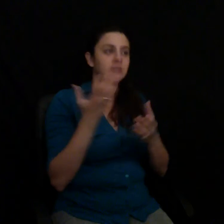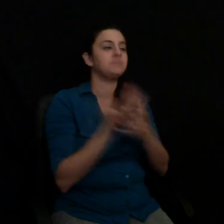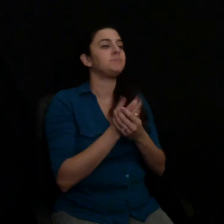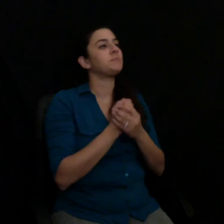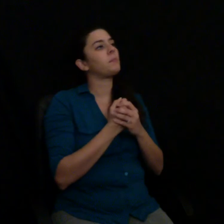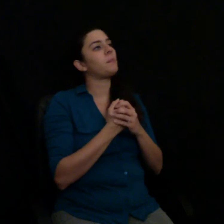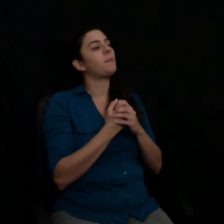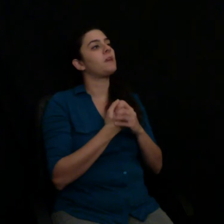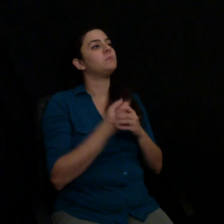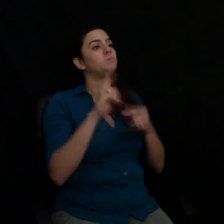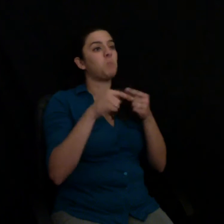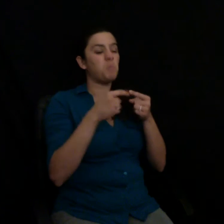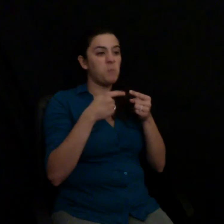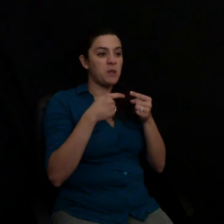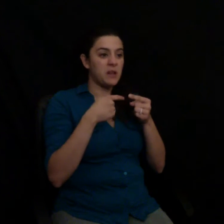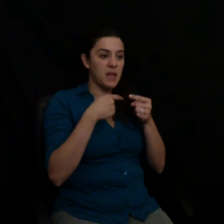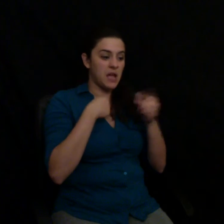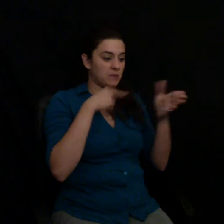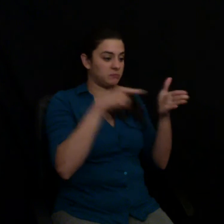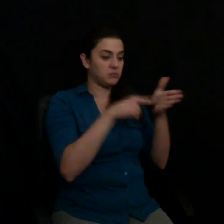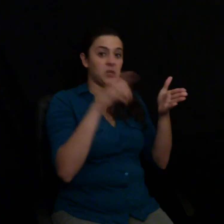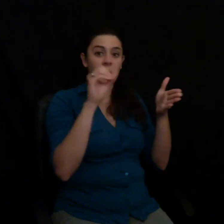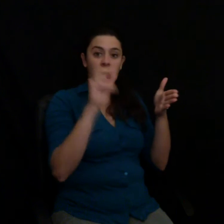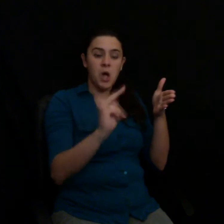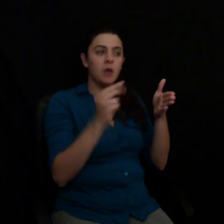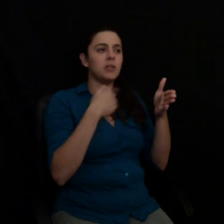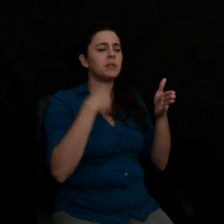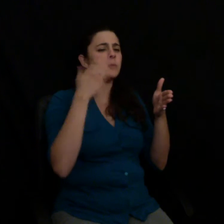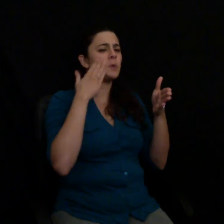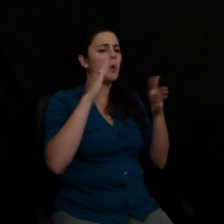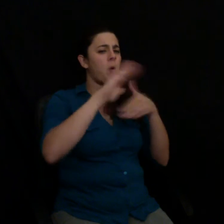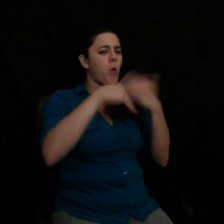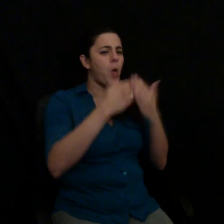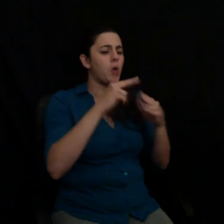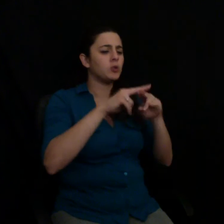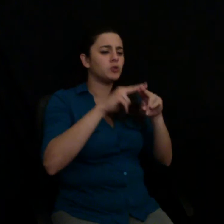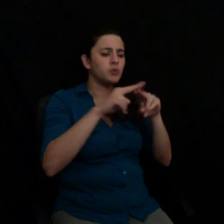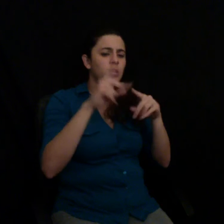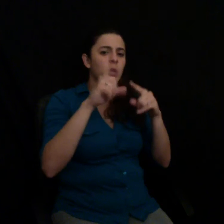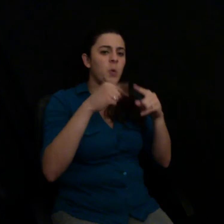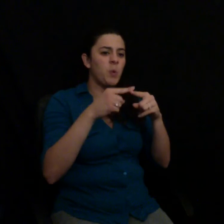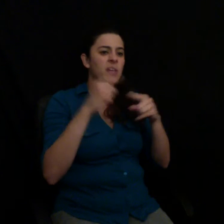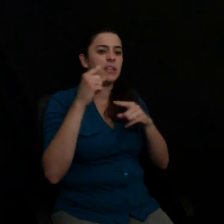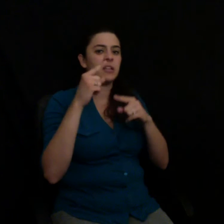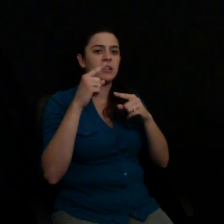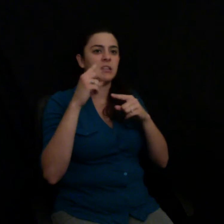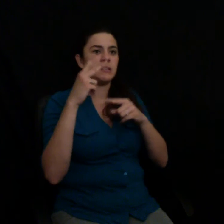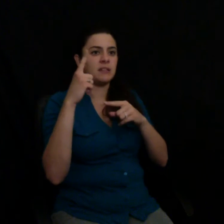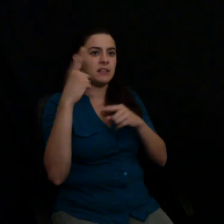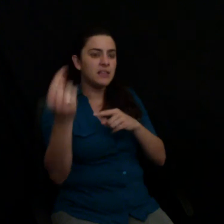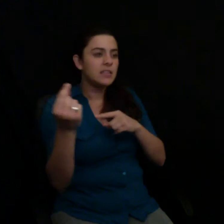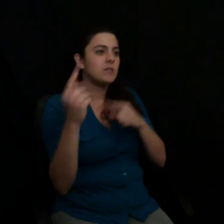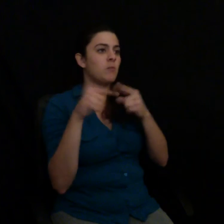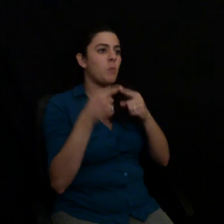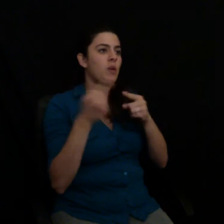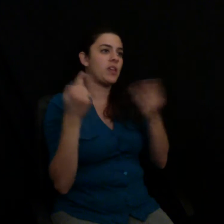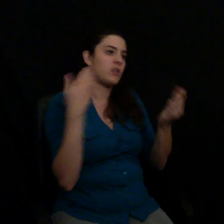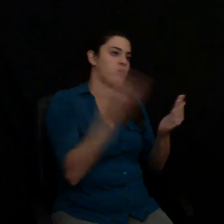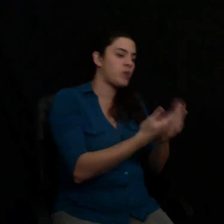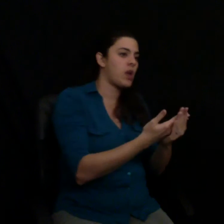yard, everything about each individual train in the yard, when it's leaving, what it's doing, where the bull is. If